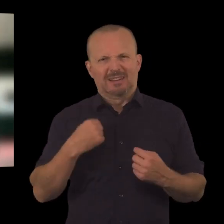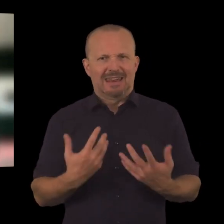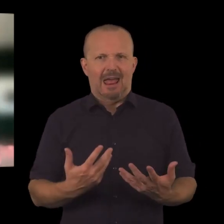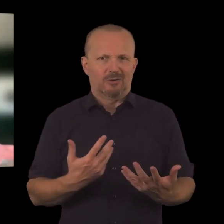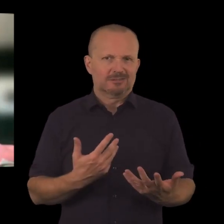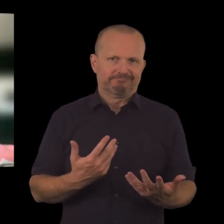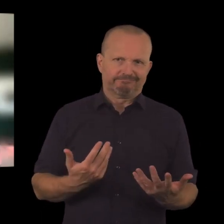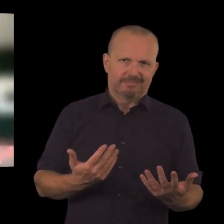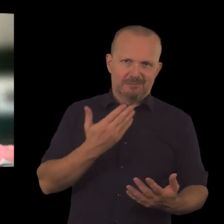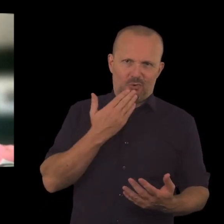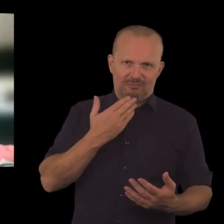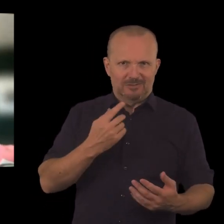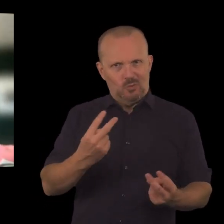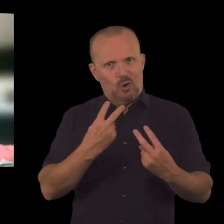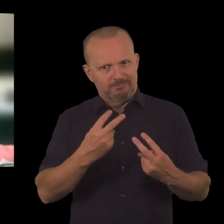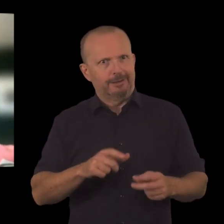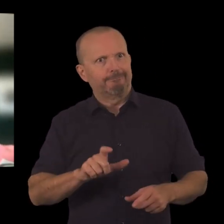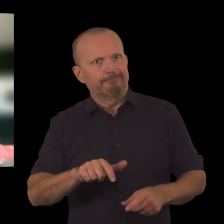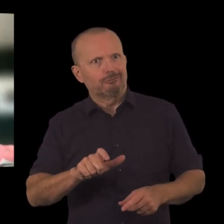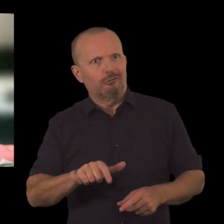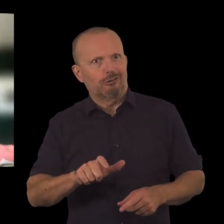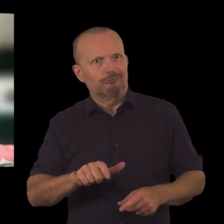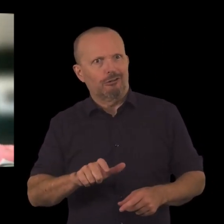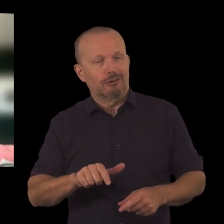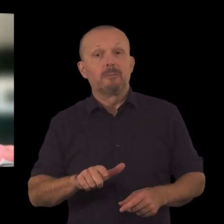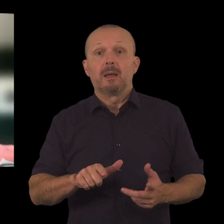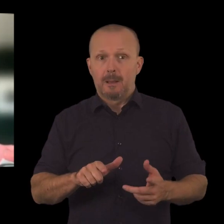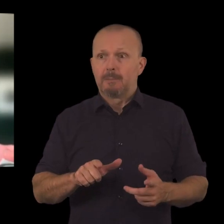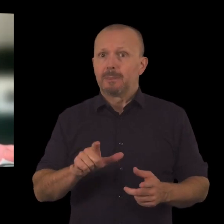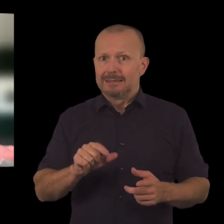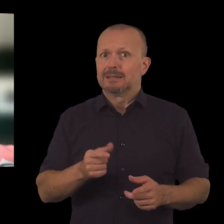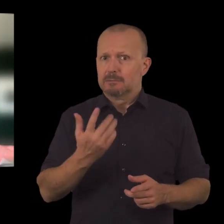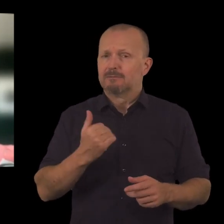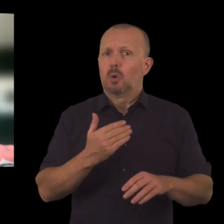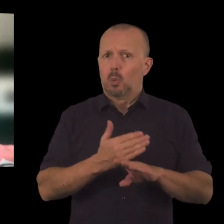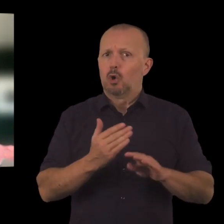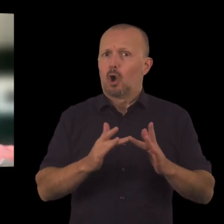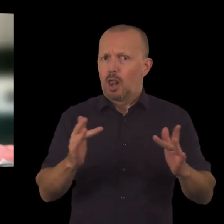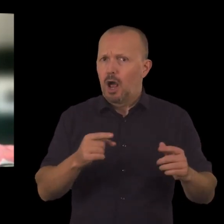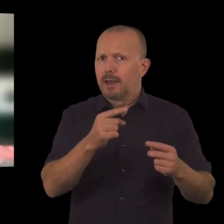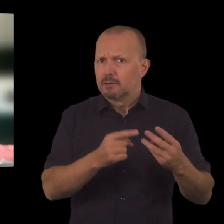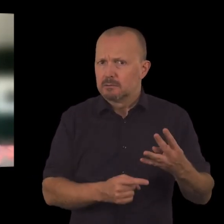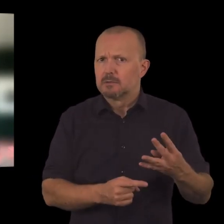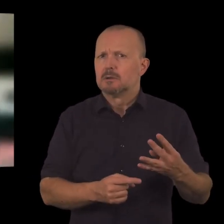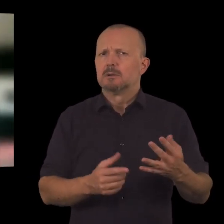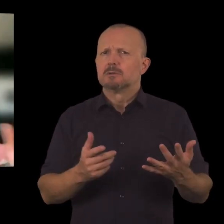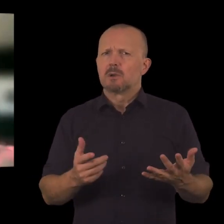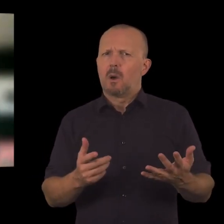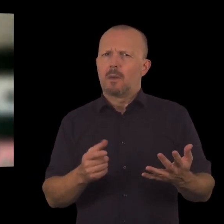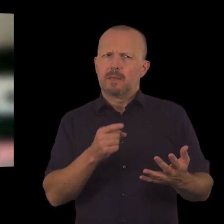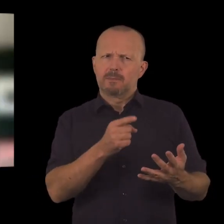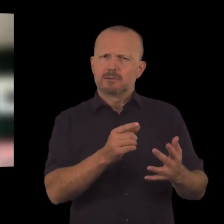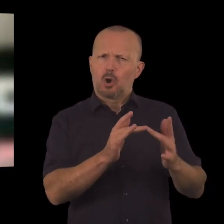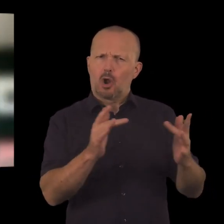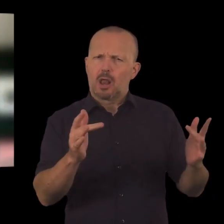They've just got a new website, and so I'm not going to spend minutes scrolling through it now, but there used to be a little bit of